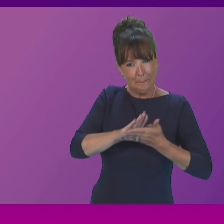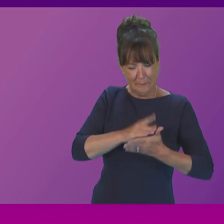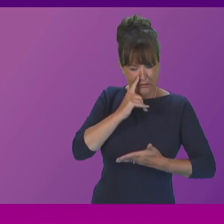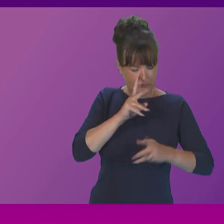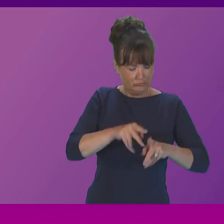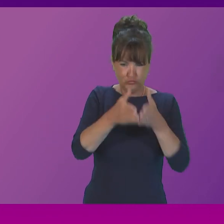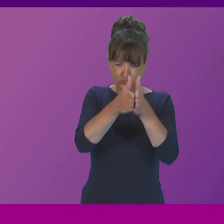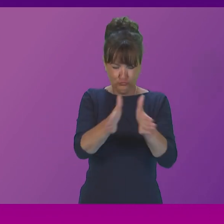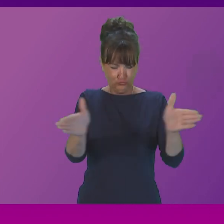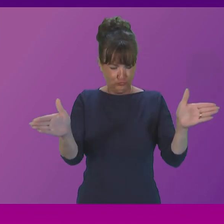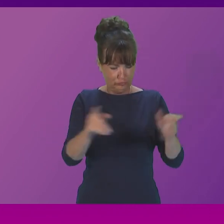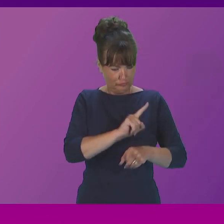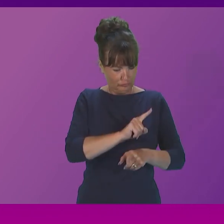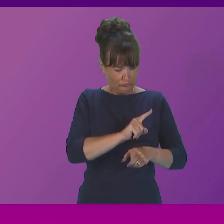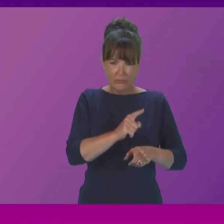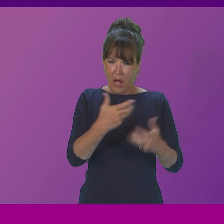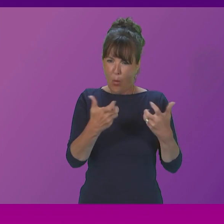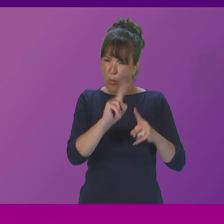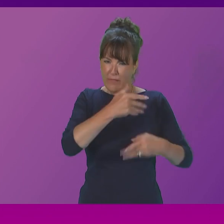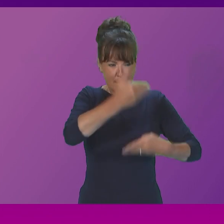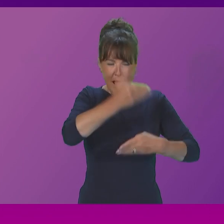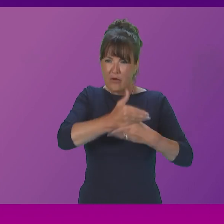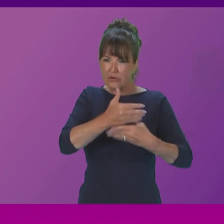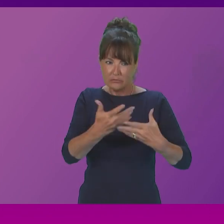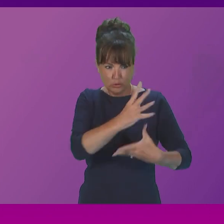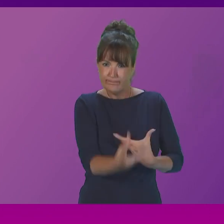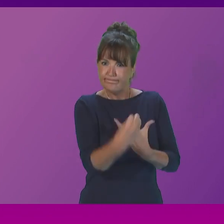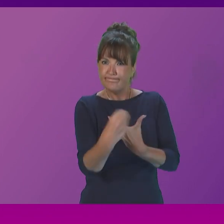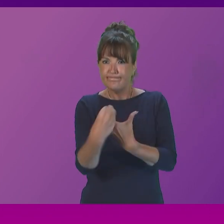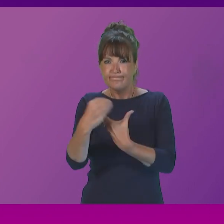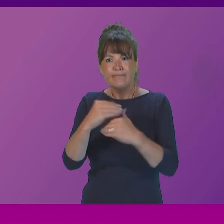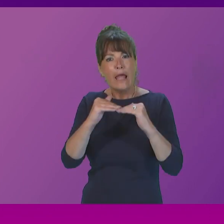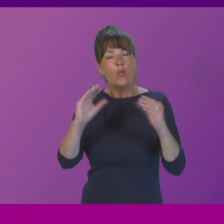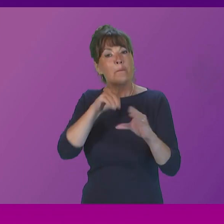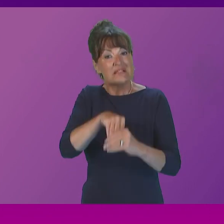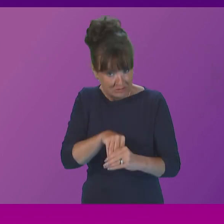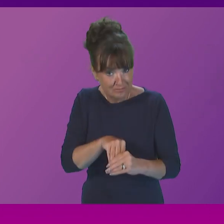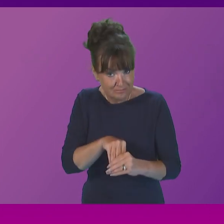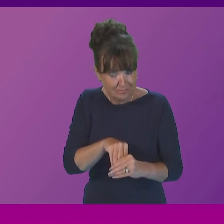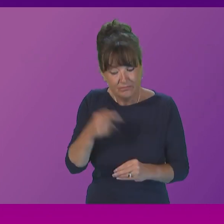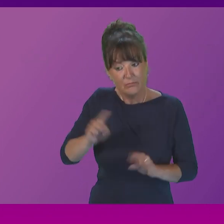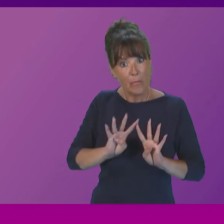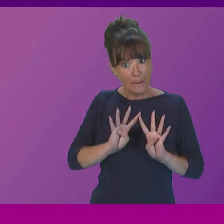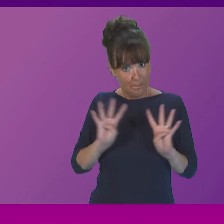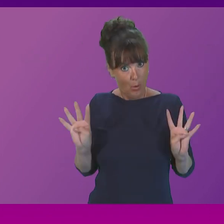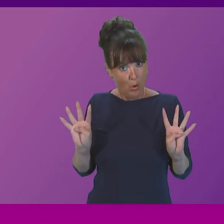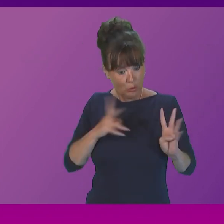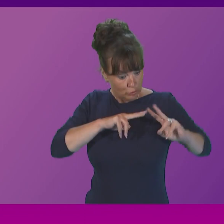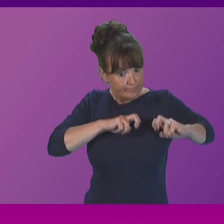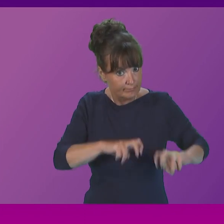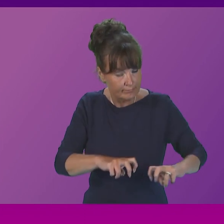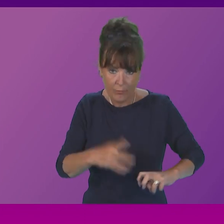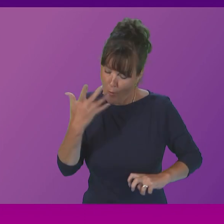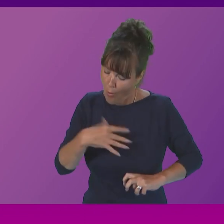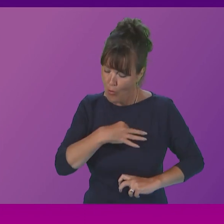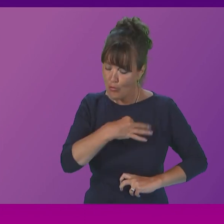equal representation and participation in the work of the Parliament. And the board comprised representatives from each of the